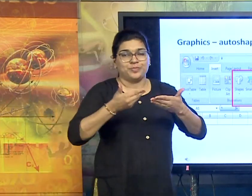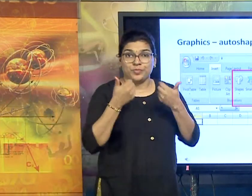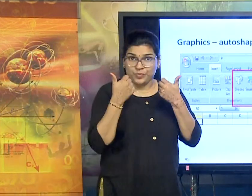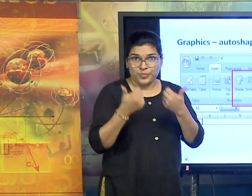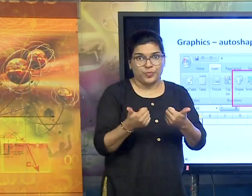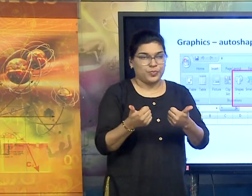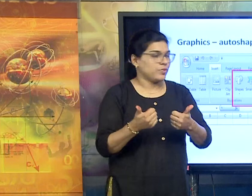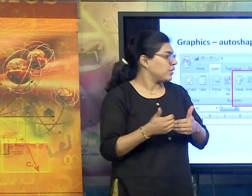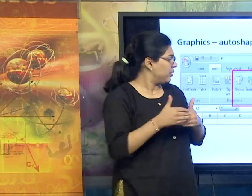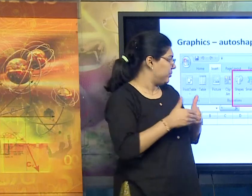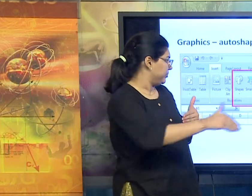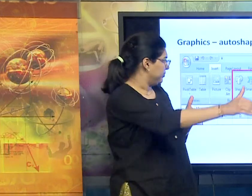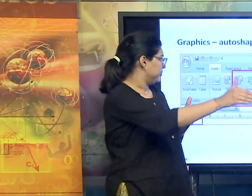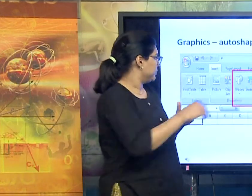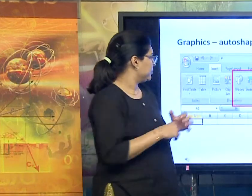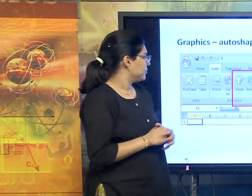So this we will be learning.